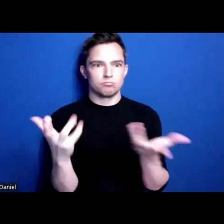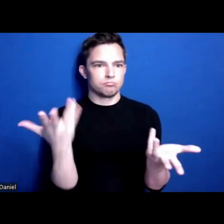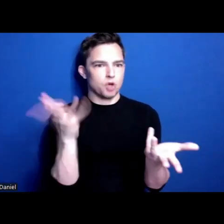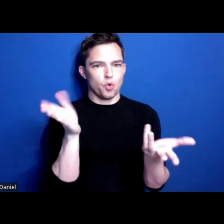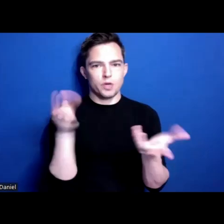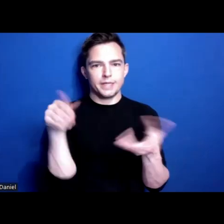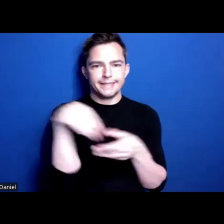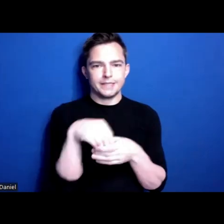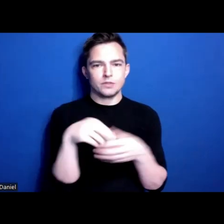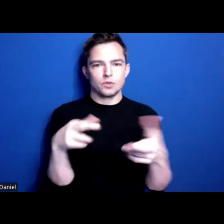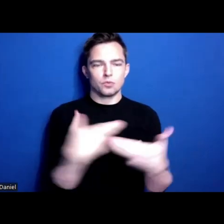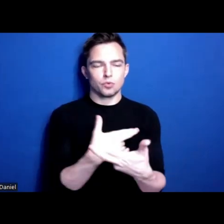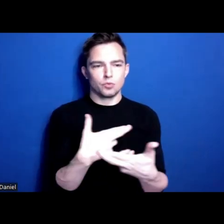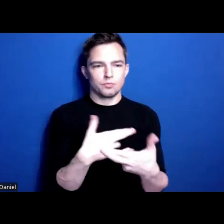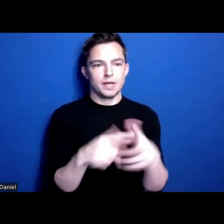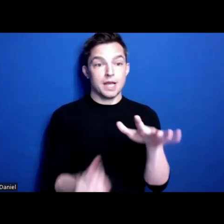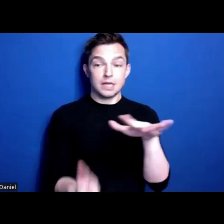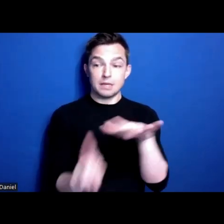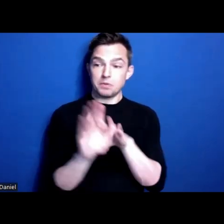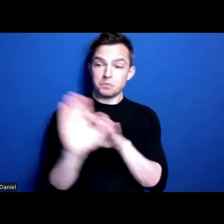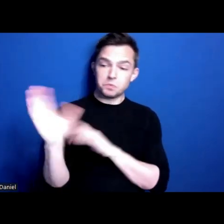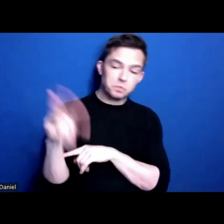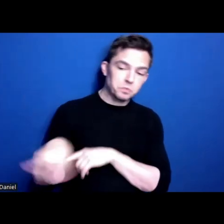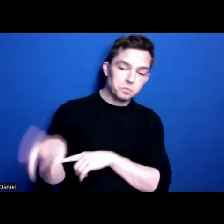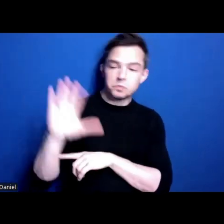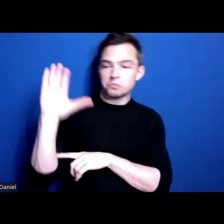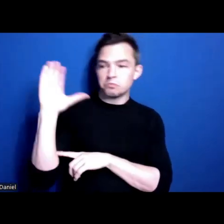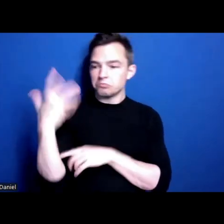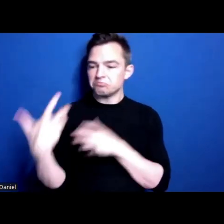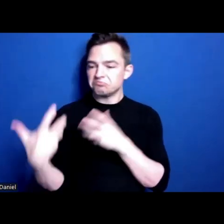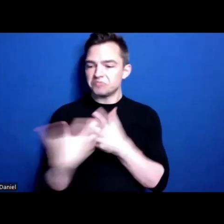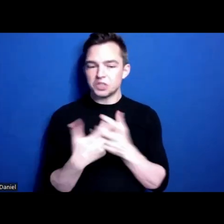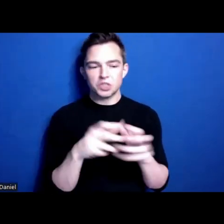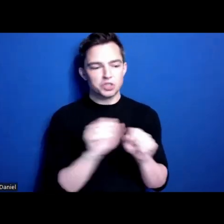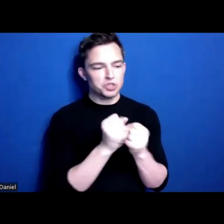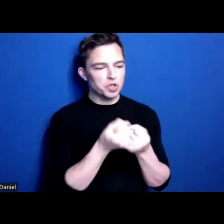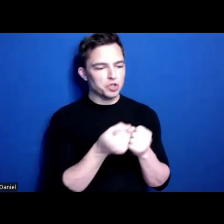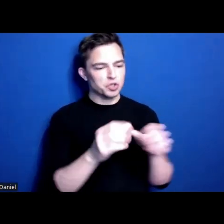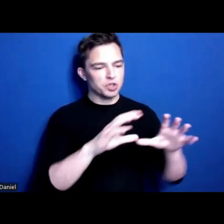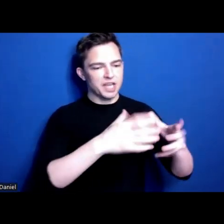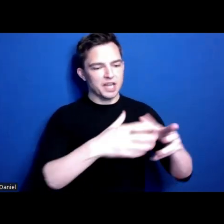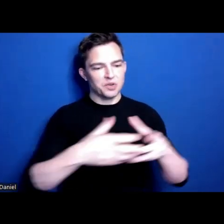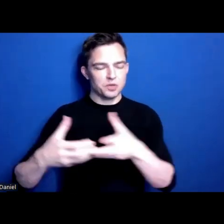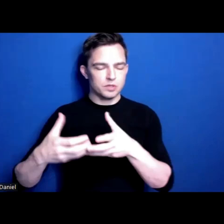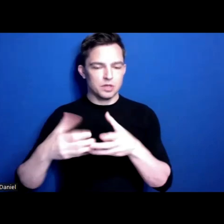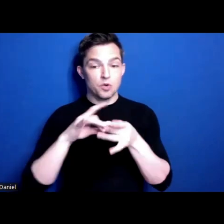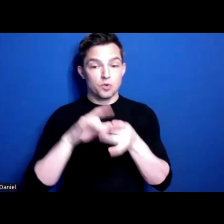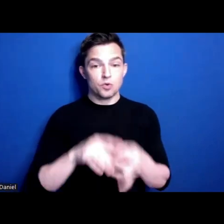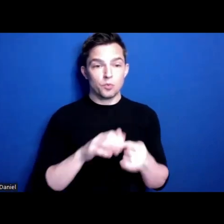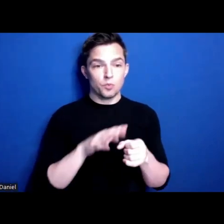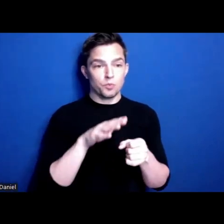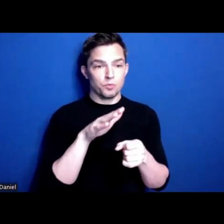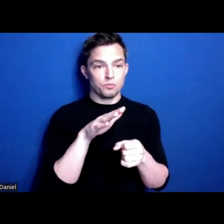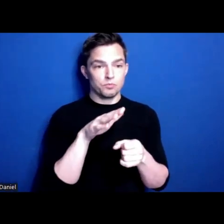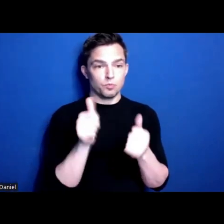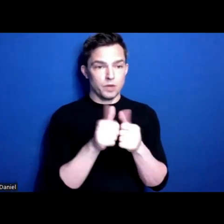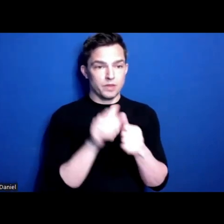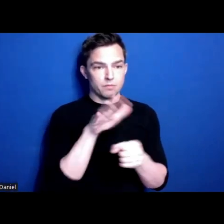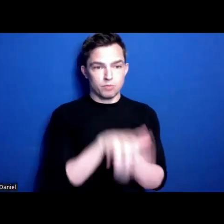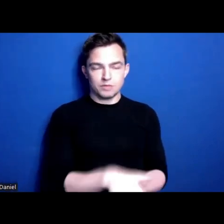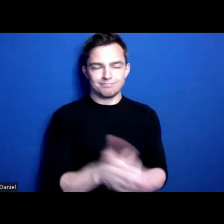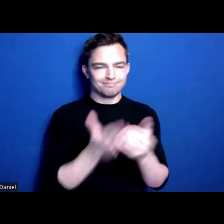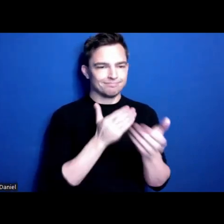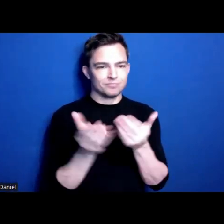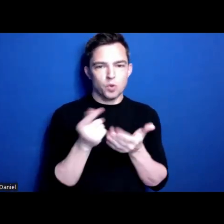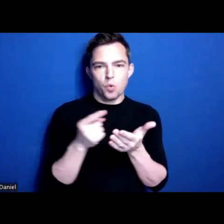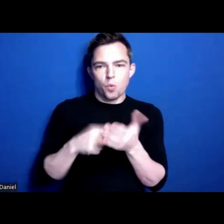the room and appears to fit a social category associated with some form of oppression, regardless of what they